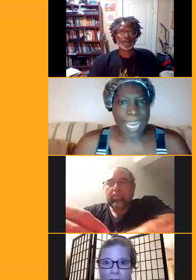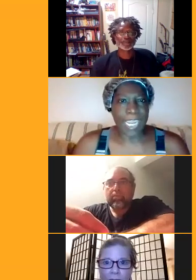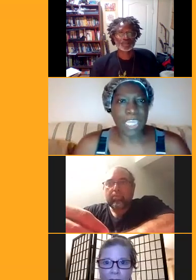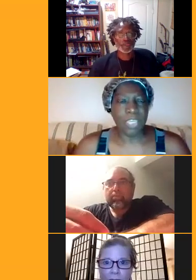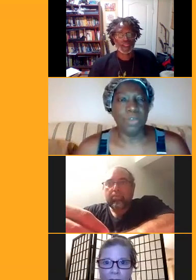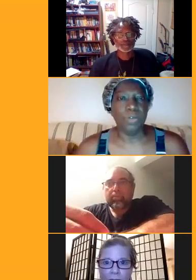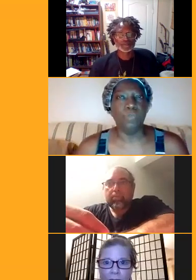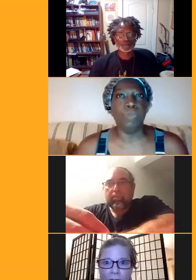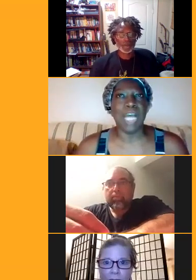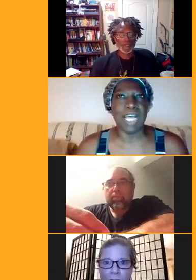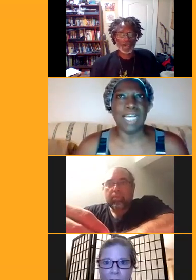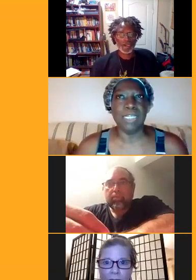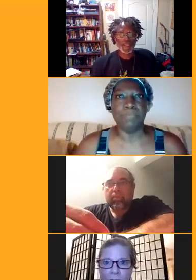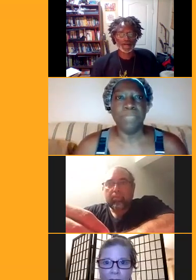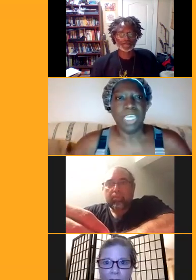Gray.